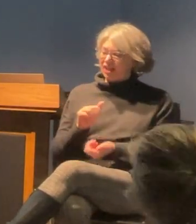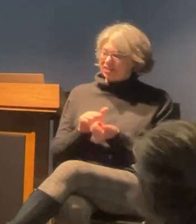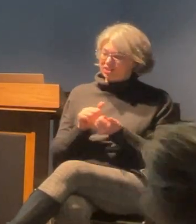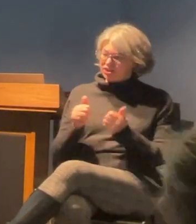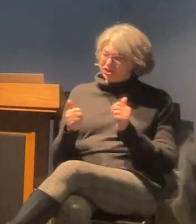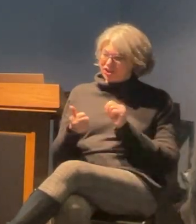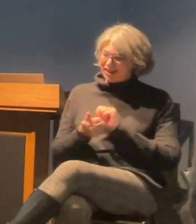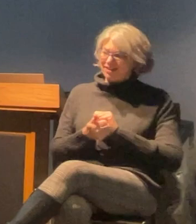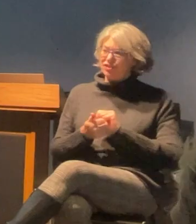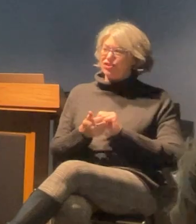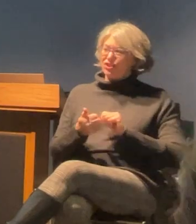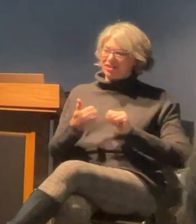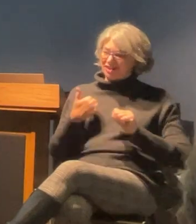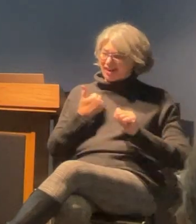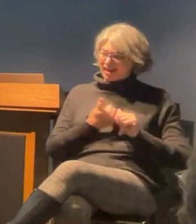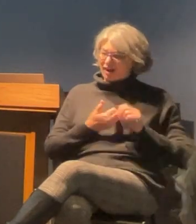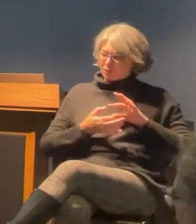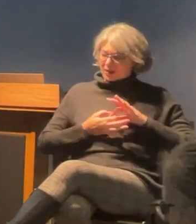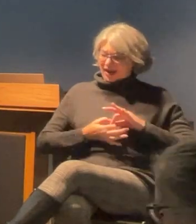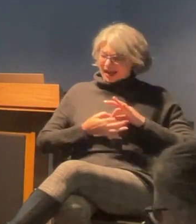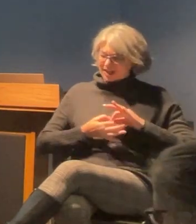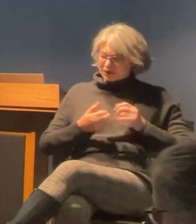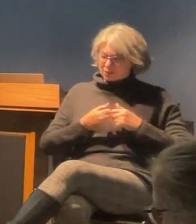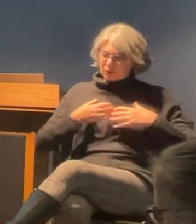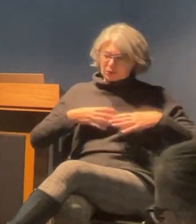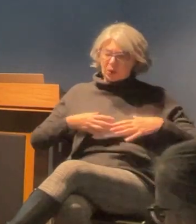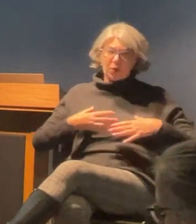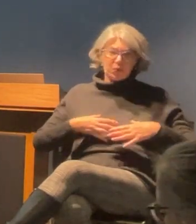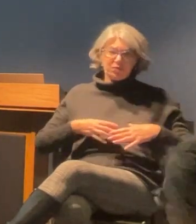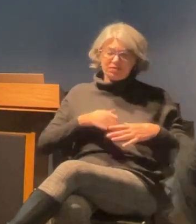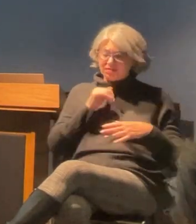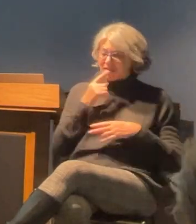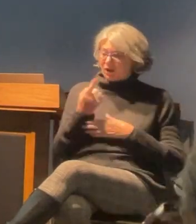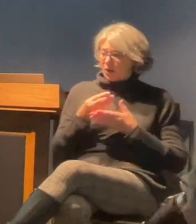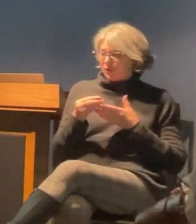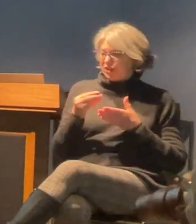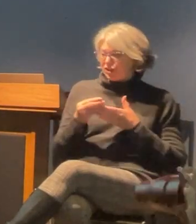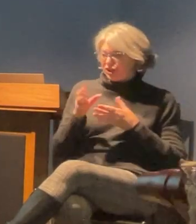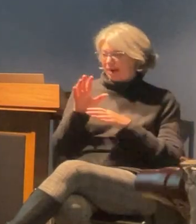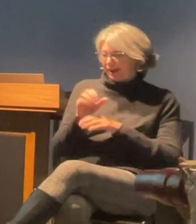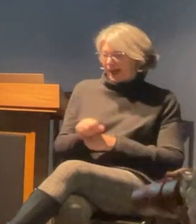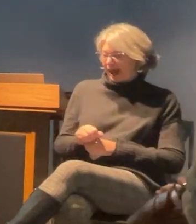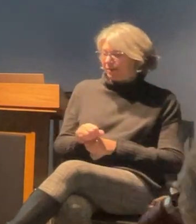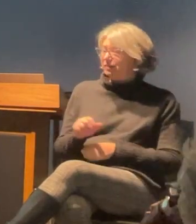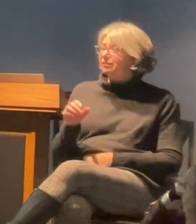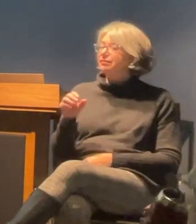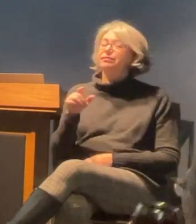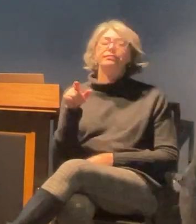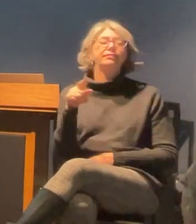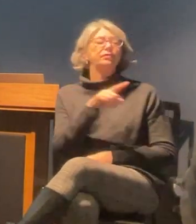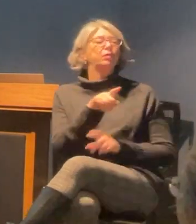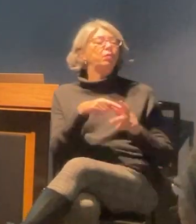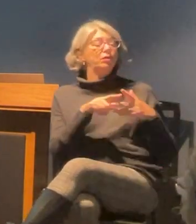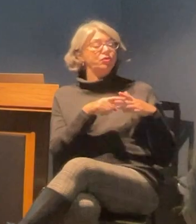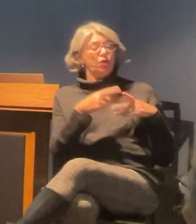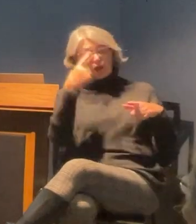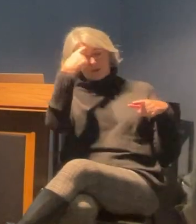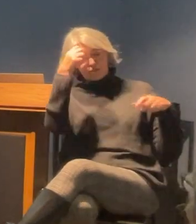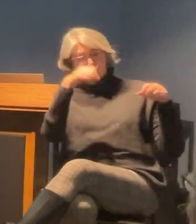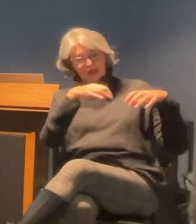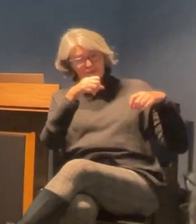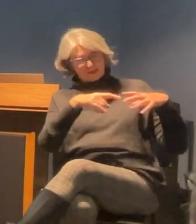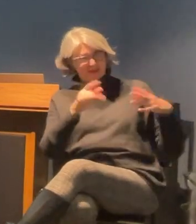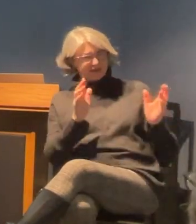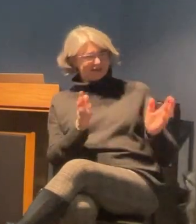in our relationship with our clothing and not only shopping habits. So when we started brainstorming about